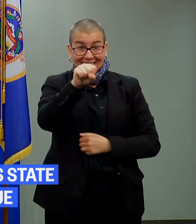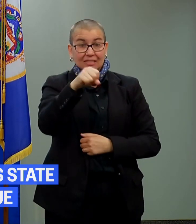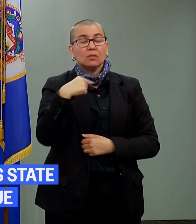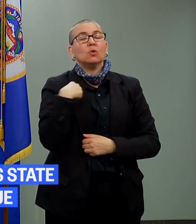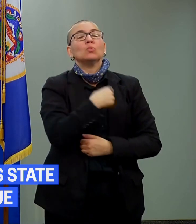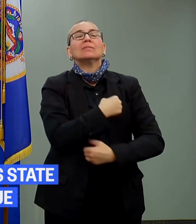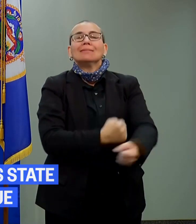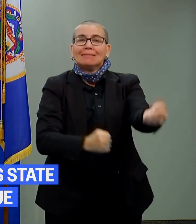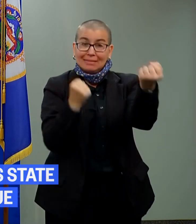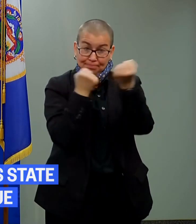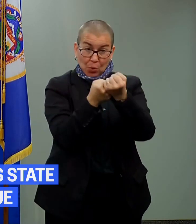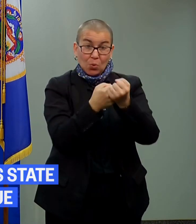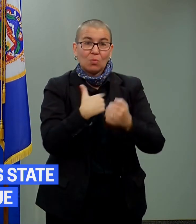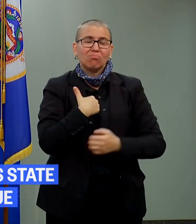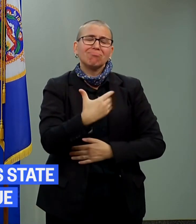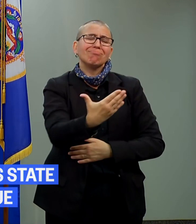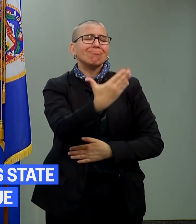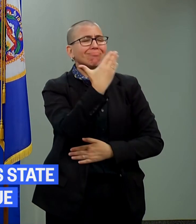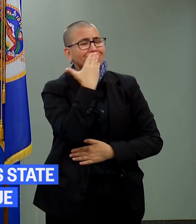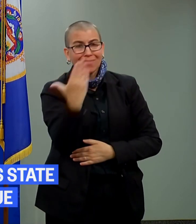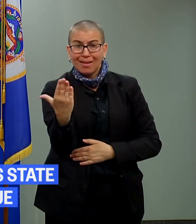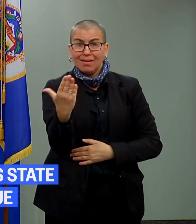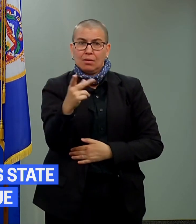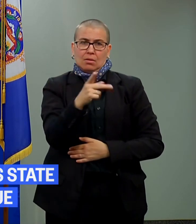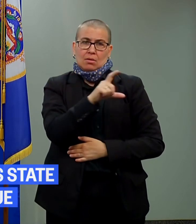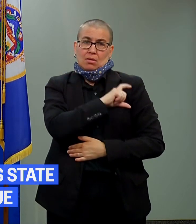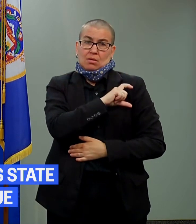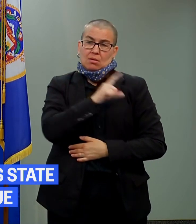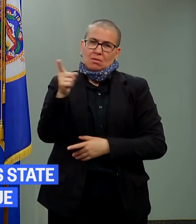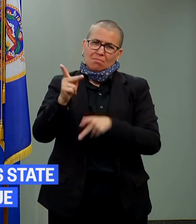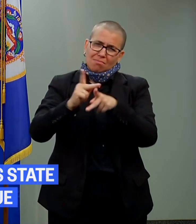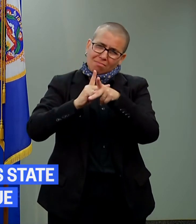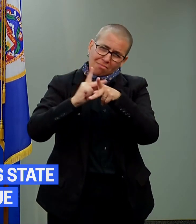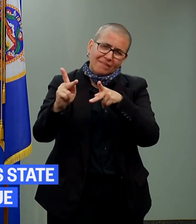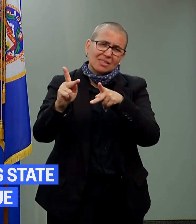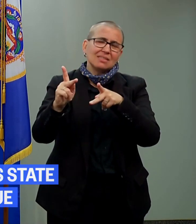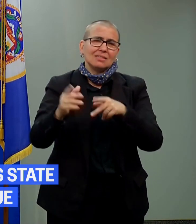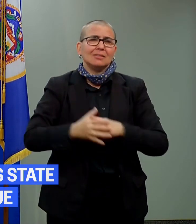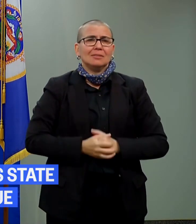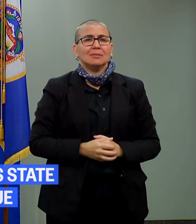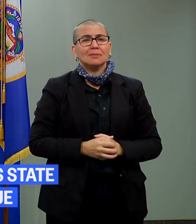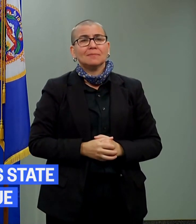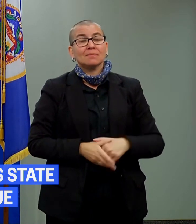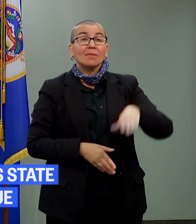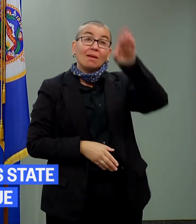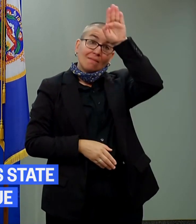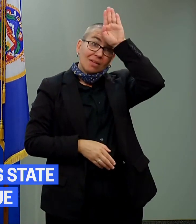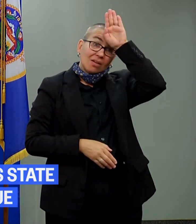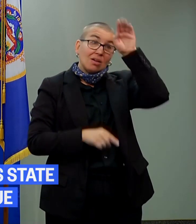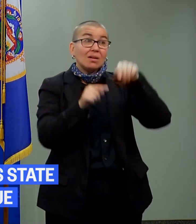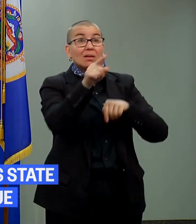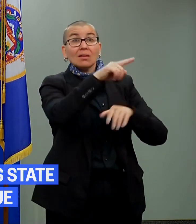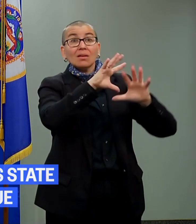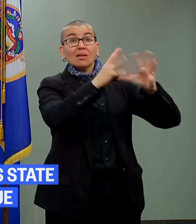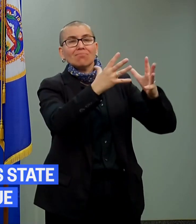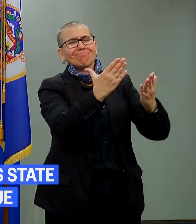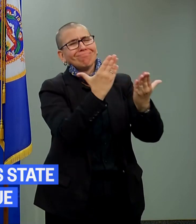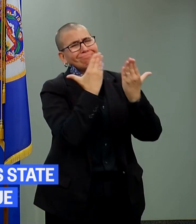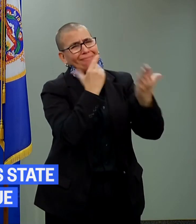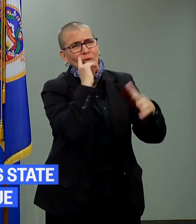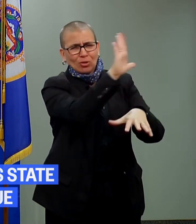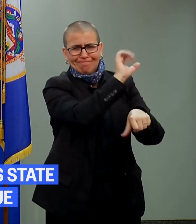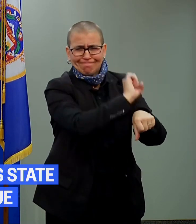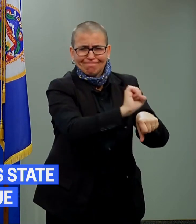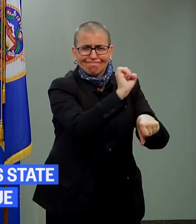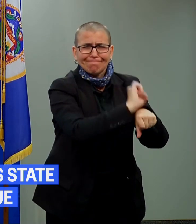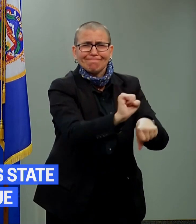for serving us so valiantly over the course of a devastating week, working in challenging